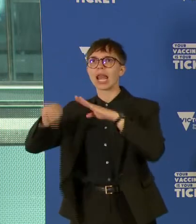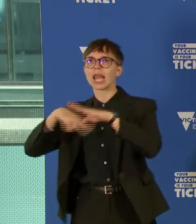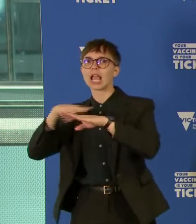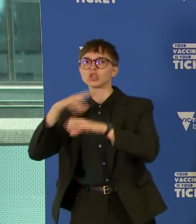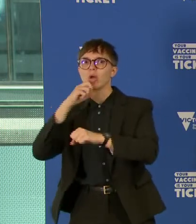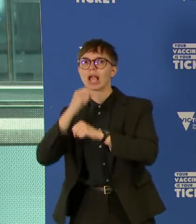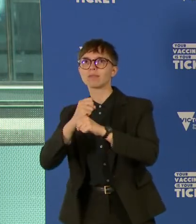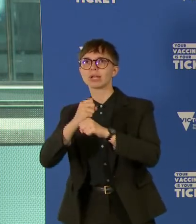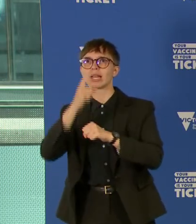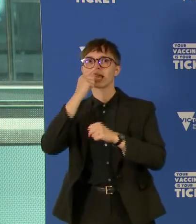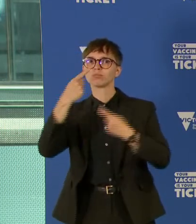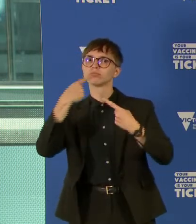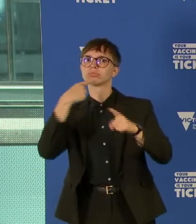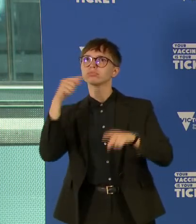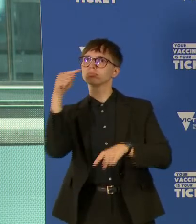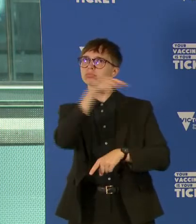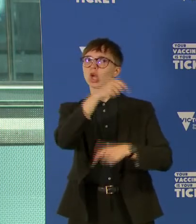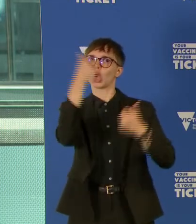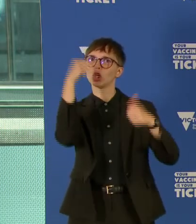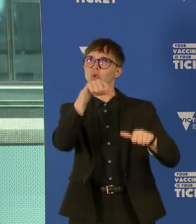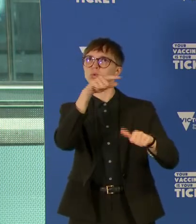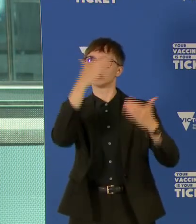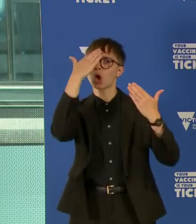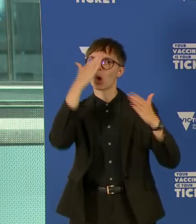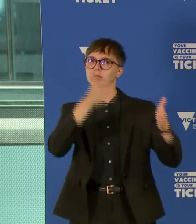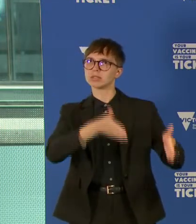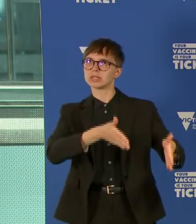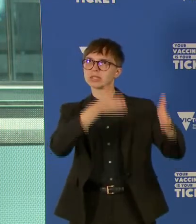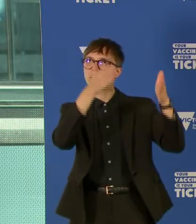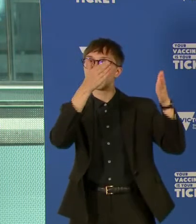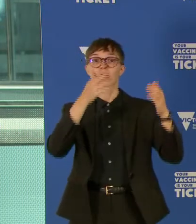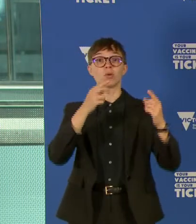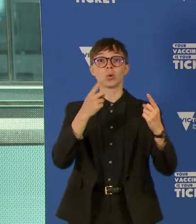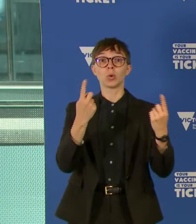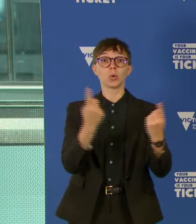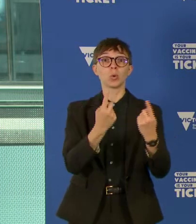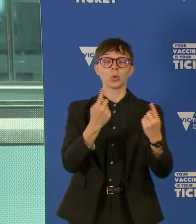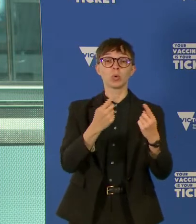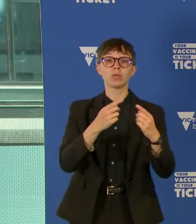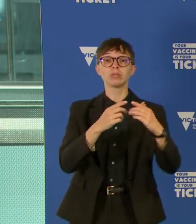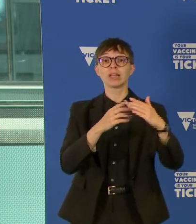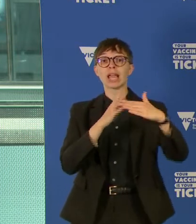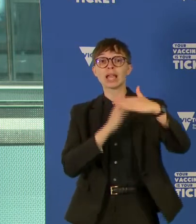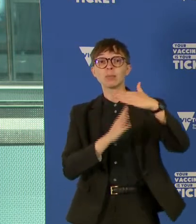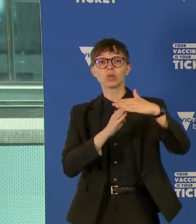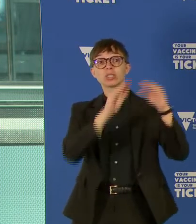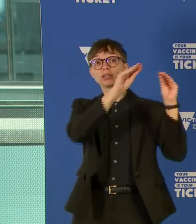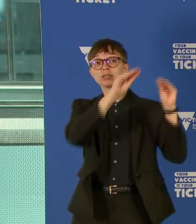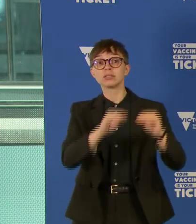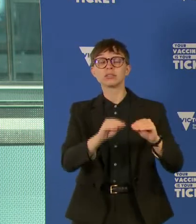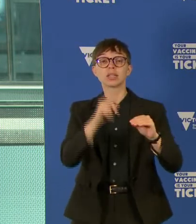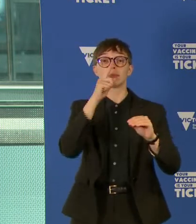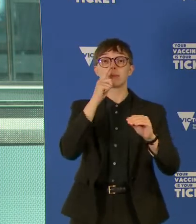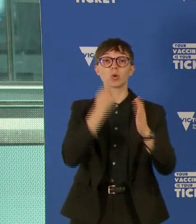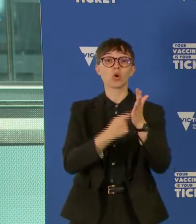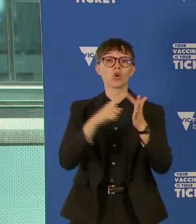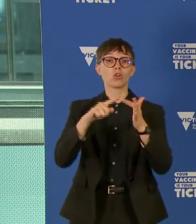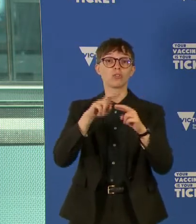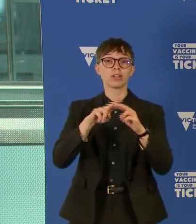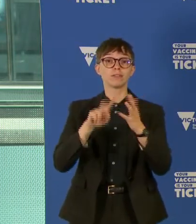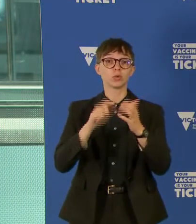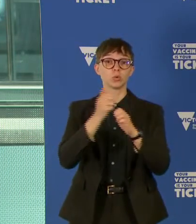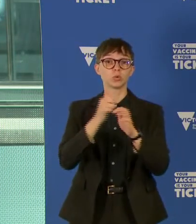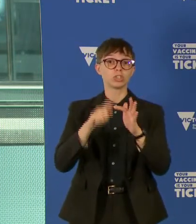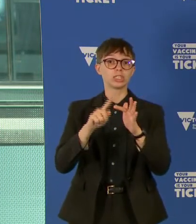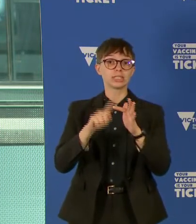everything from international refugees to people who are facing natural catastrophes. The latest figures